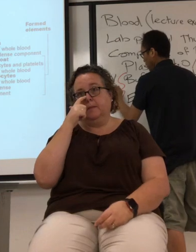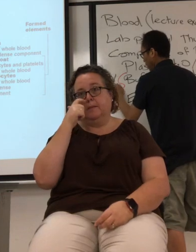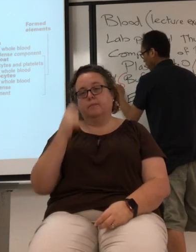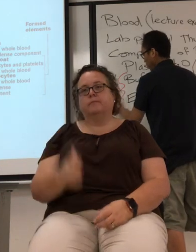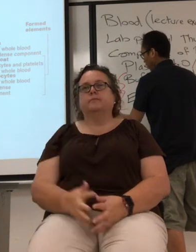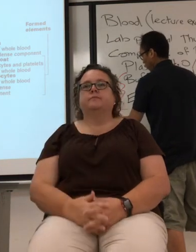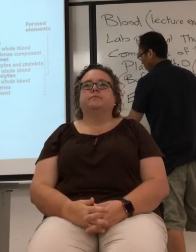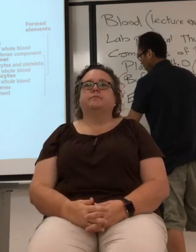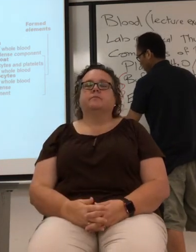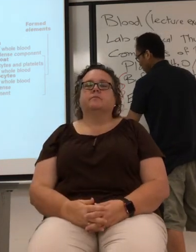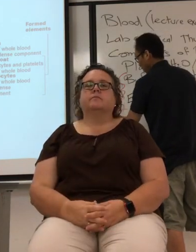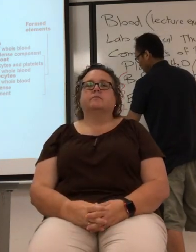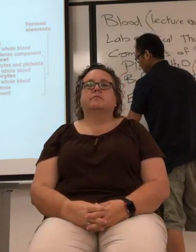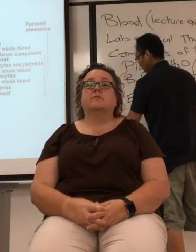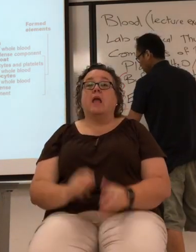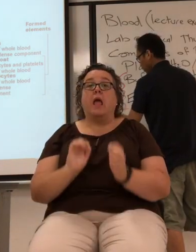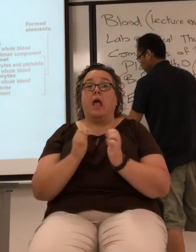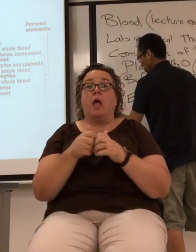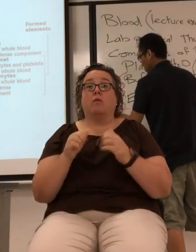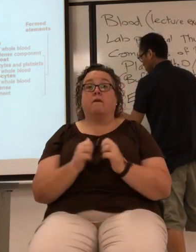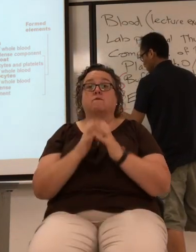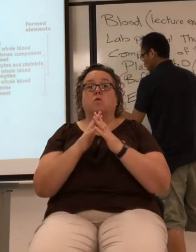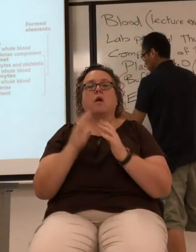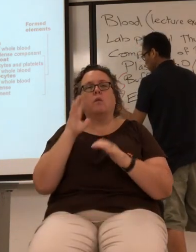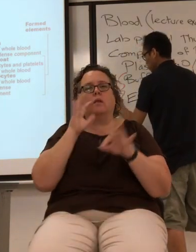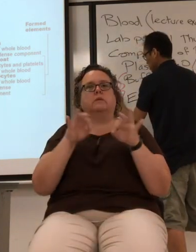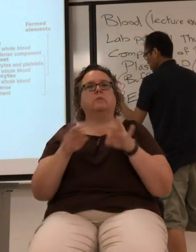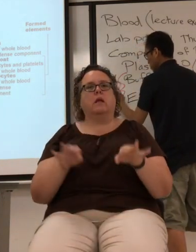Formed. And I'll tell you how they're formed. It's part of this lecture.